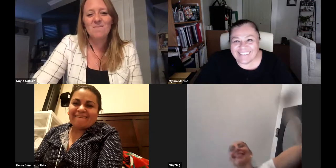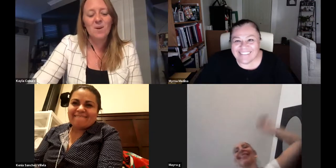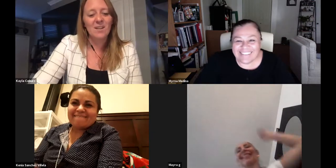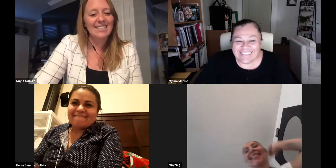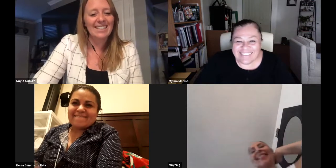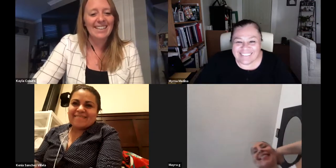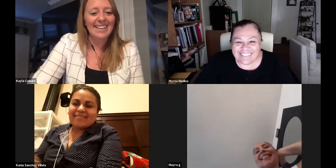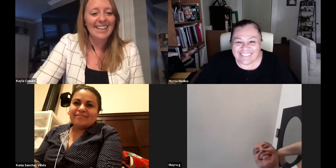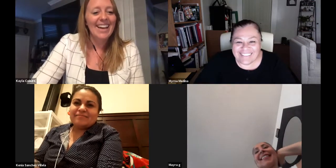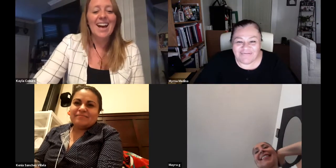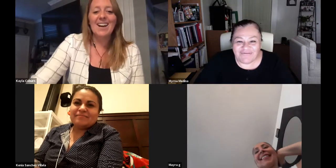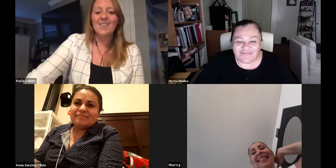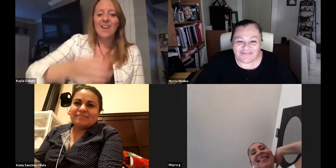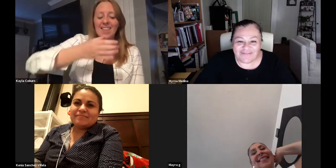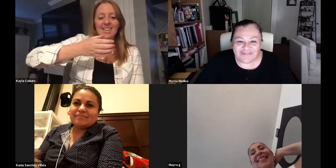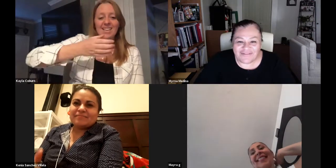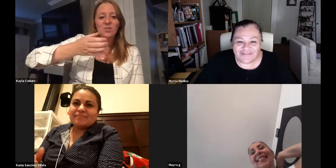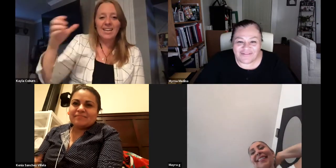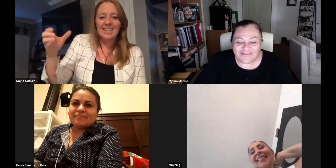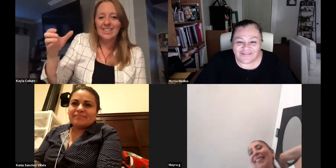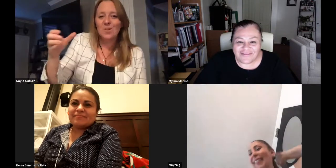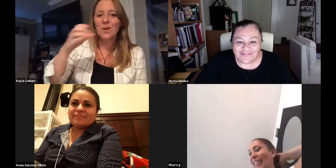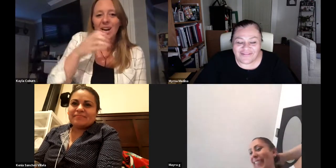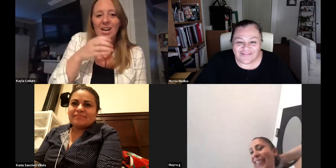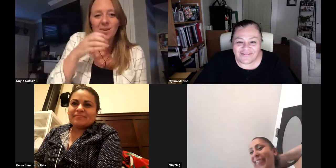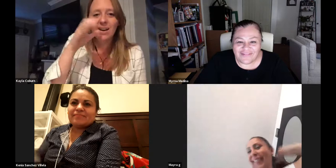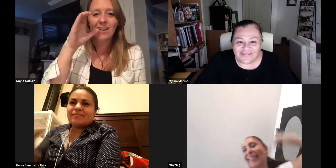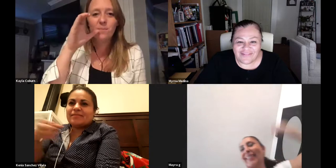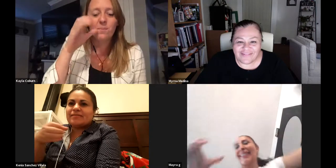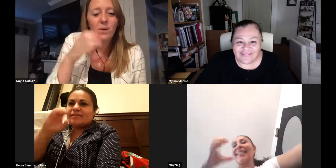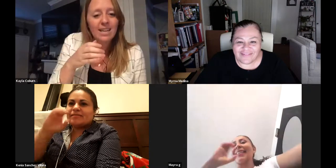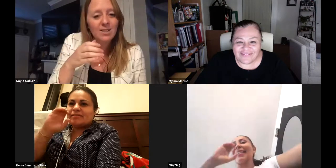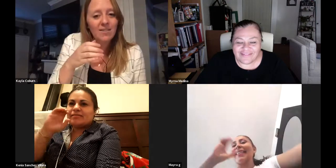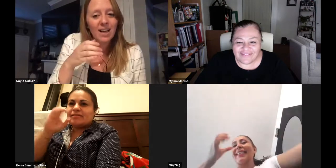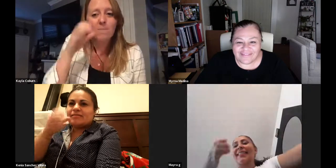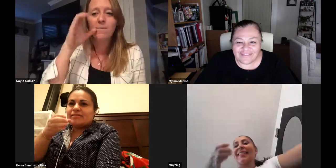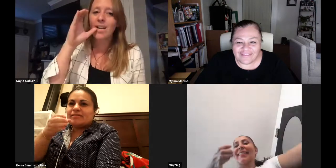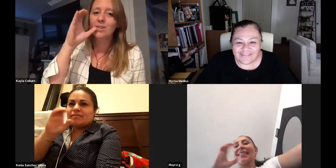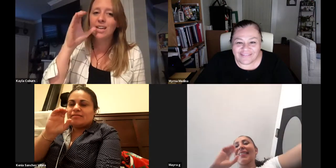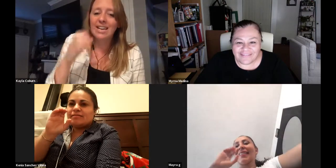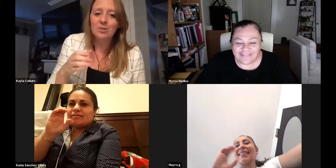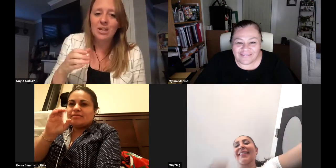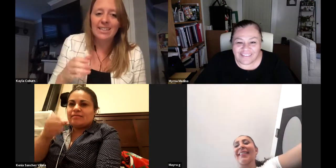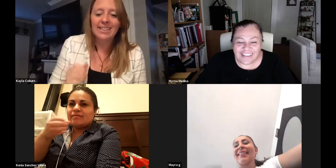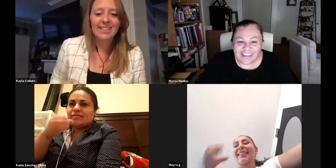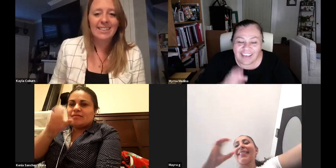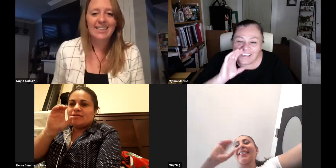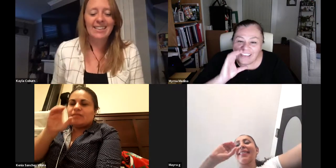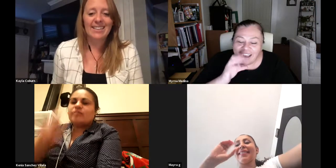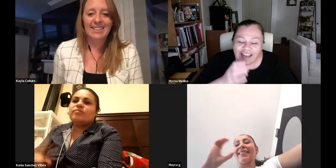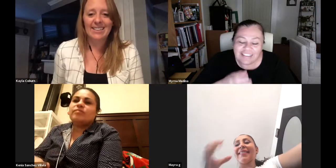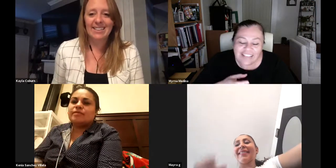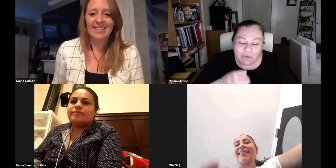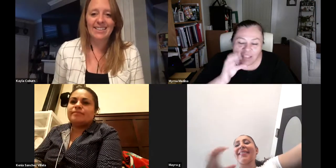Very important. And then drink, where you pretend you have a cup and you're taking a drink.